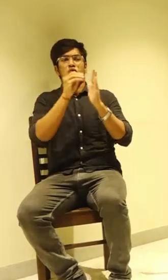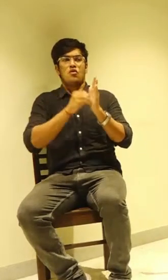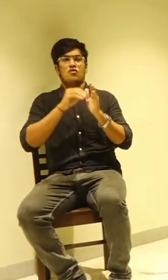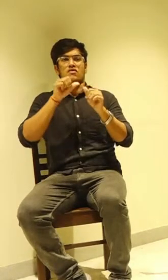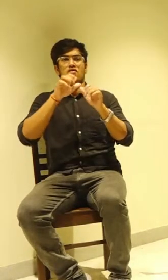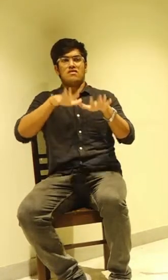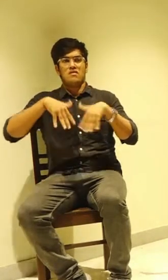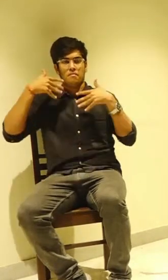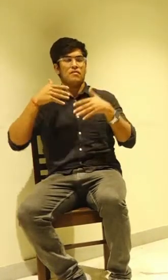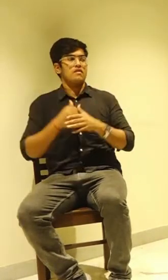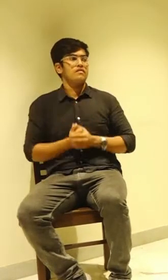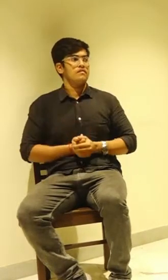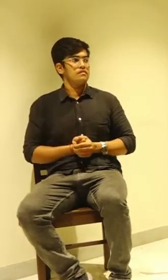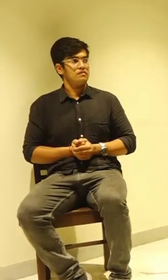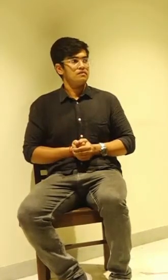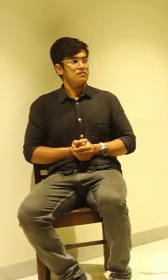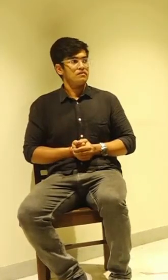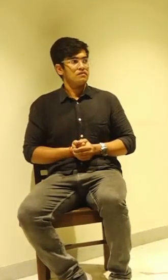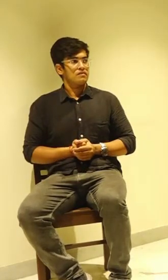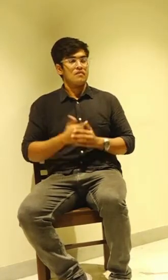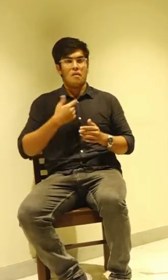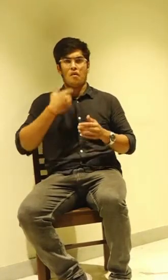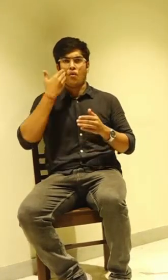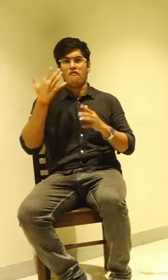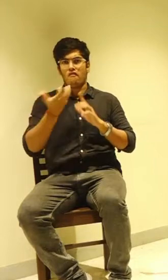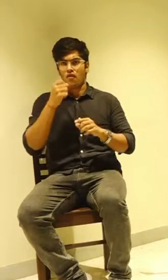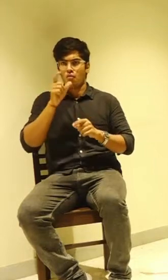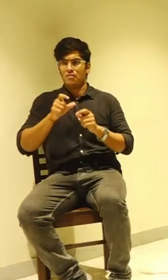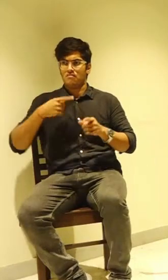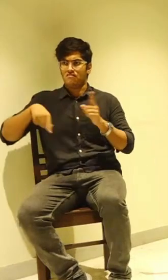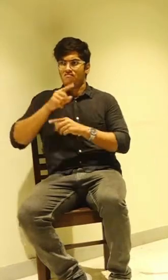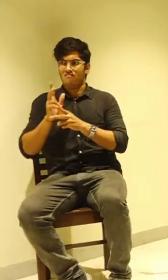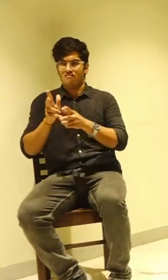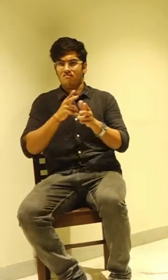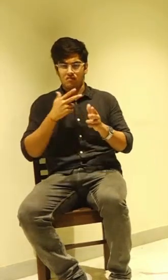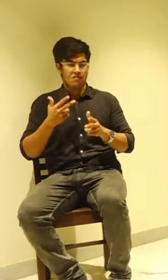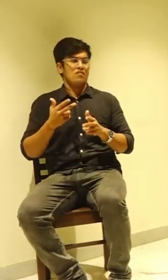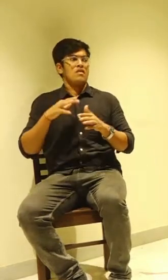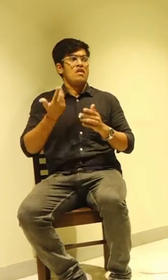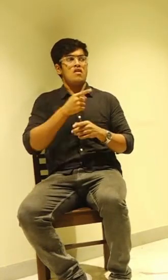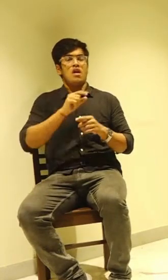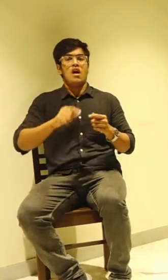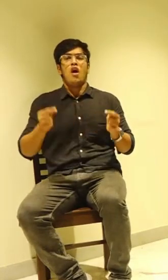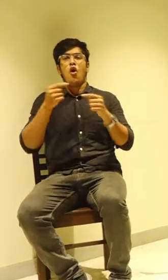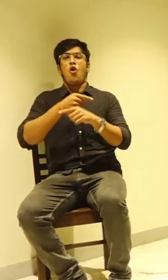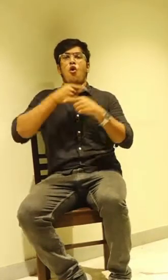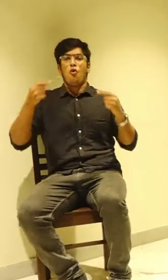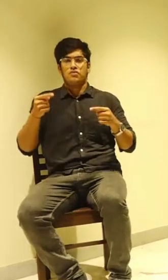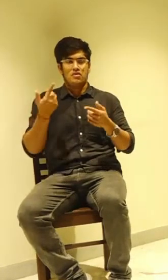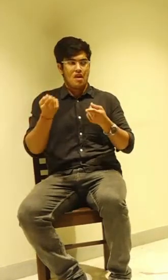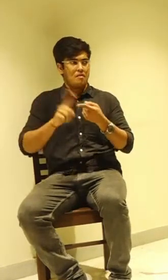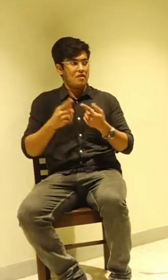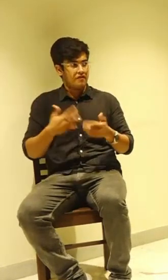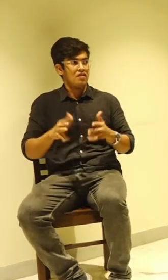with. Now I find, and I found this from the sources, that something the opposite happened. And what happened was that